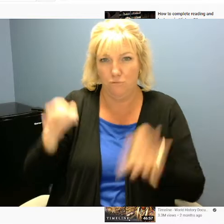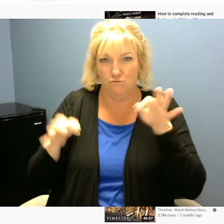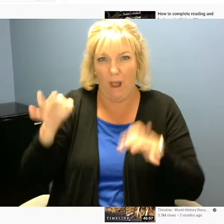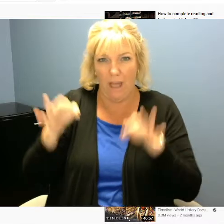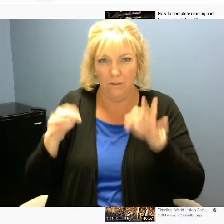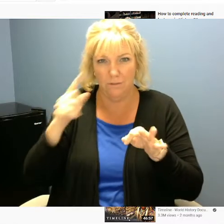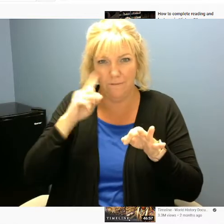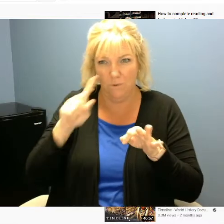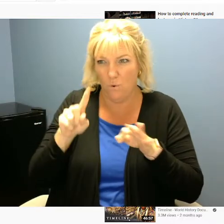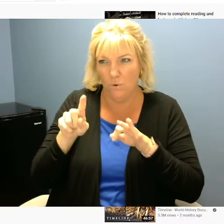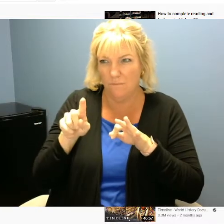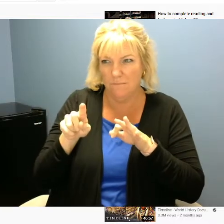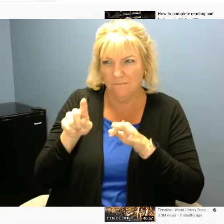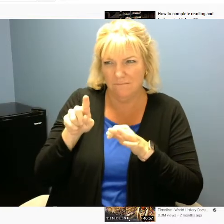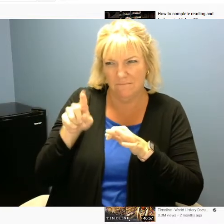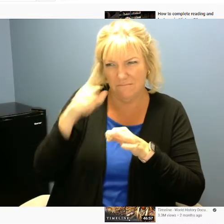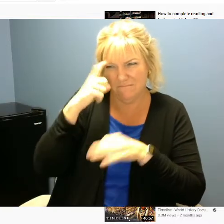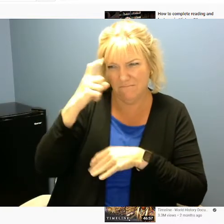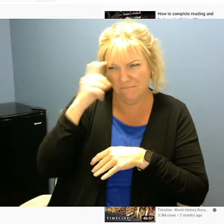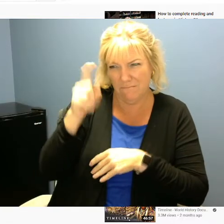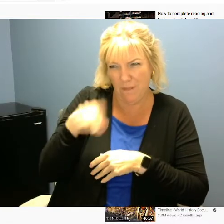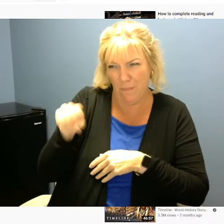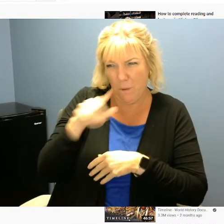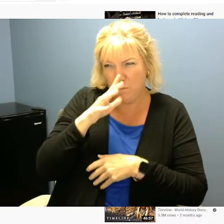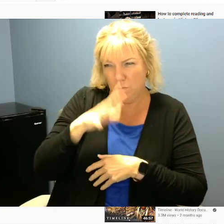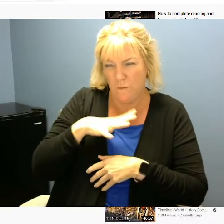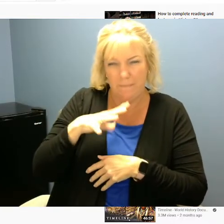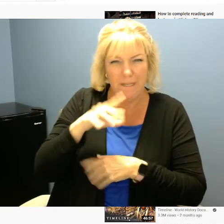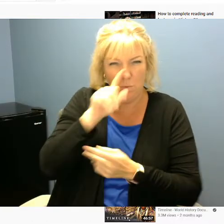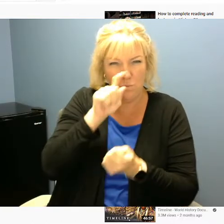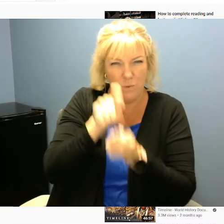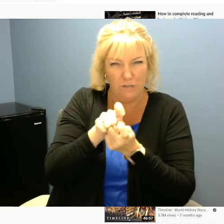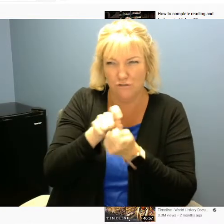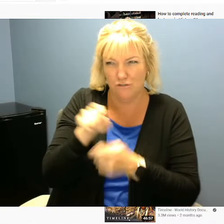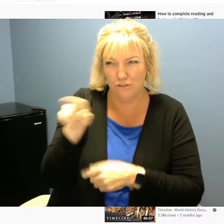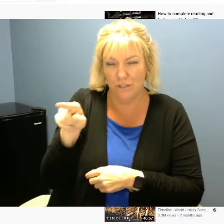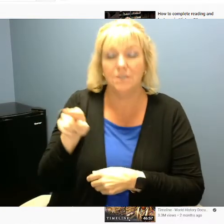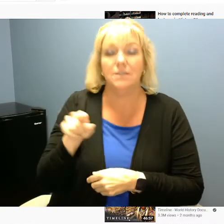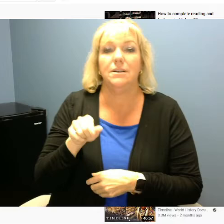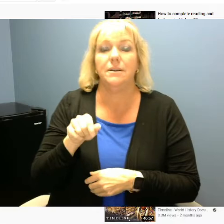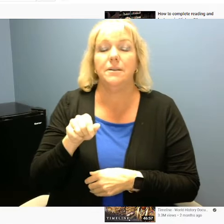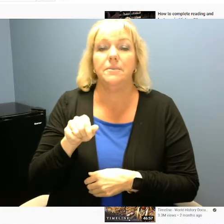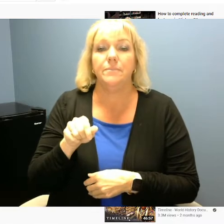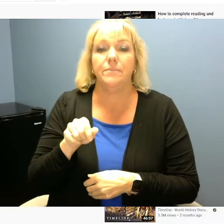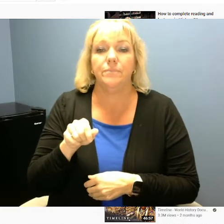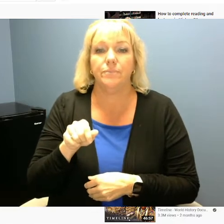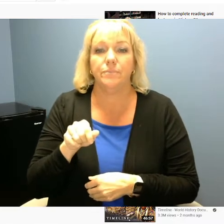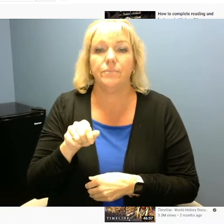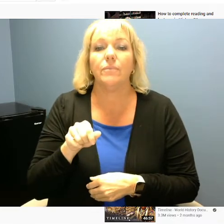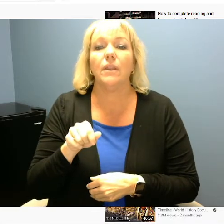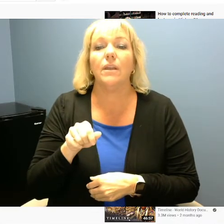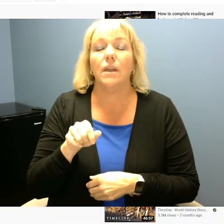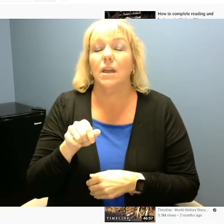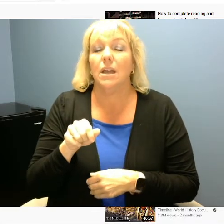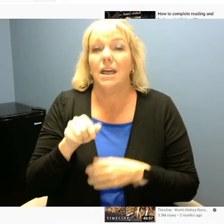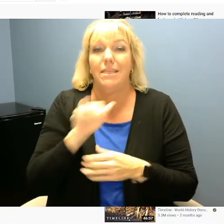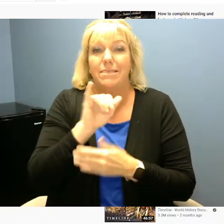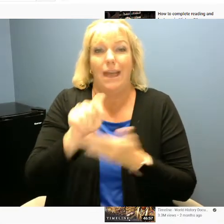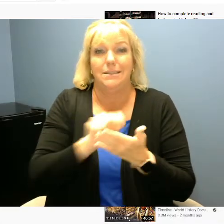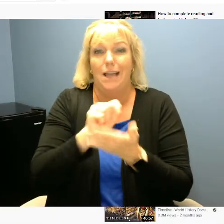shows us that at the end of the 17th century, we still don't have rational thought. And the reason that's significant is because as we move into